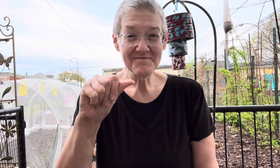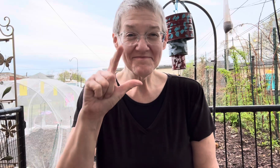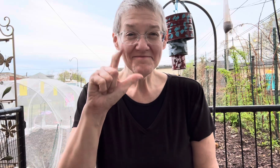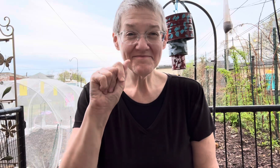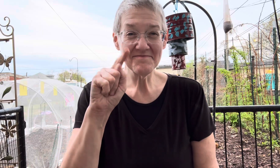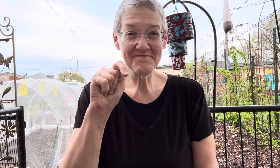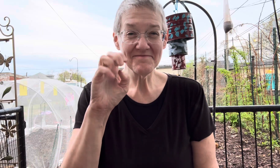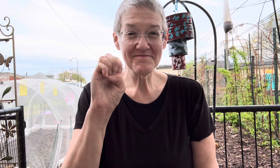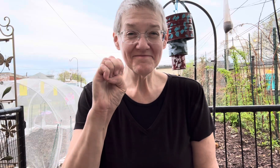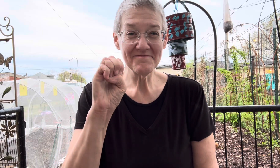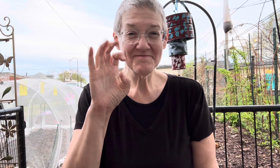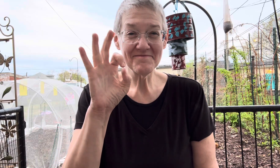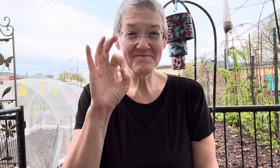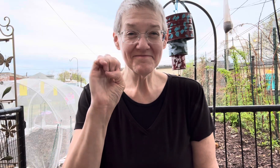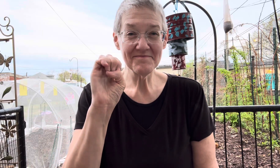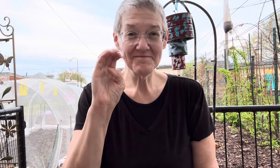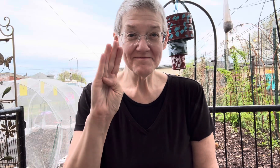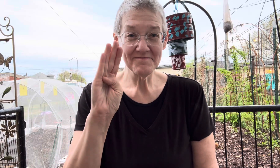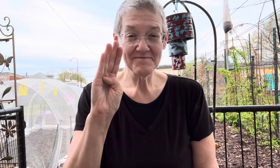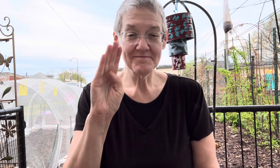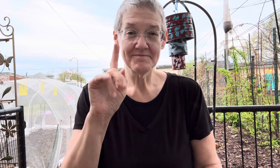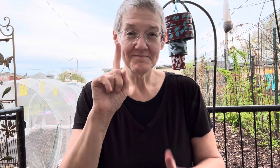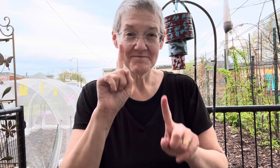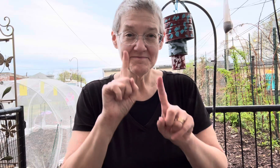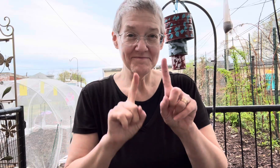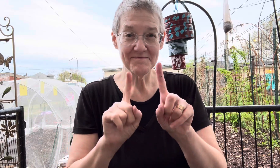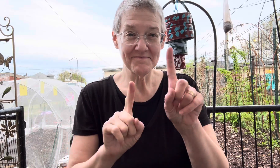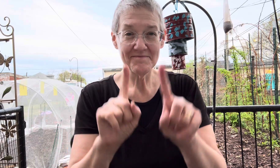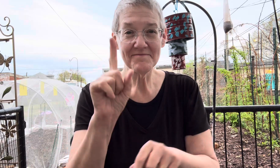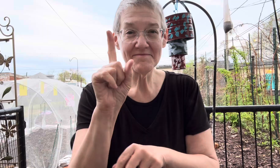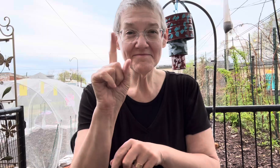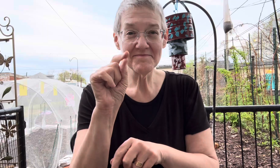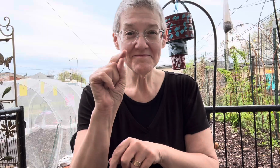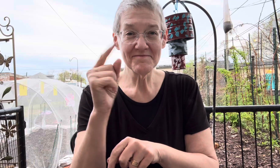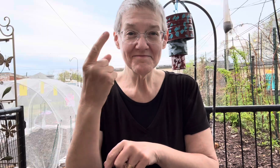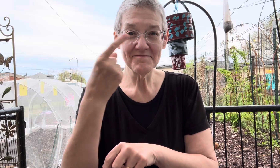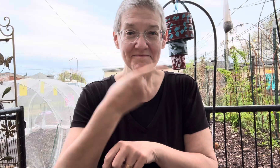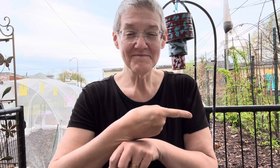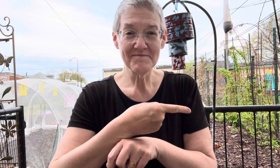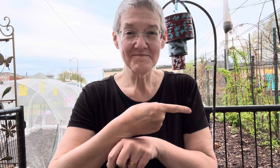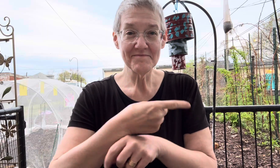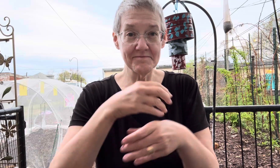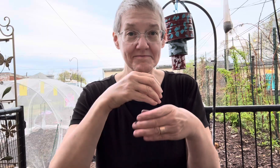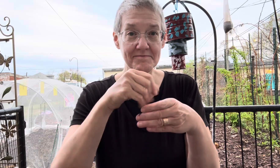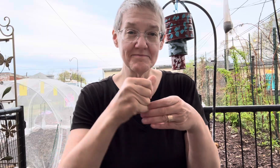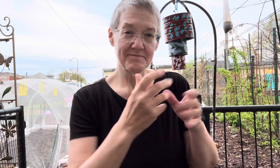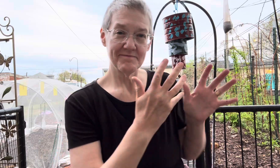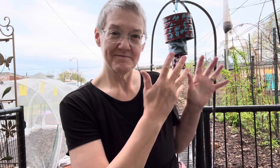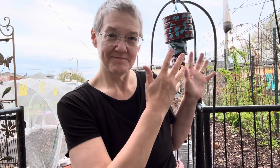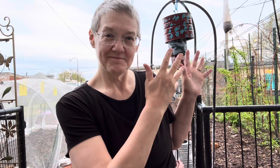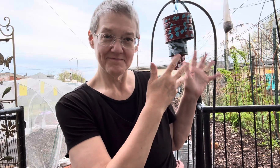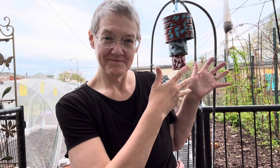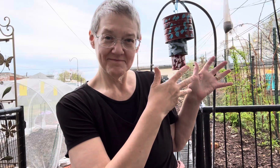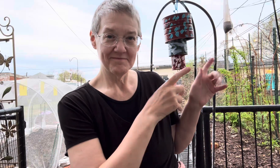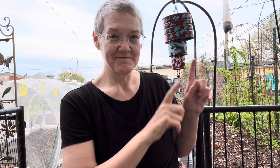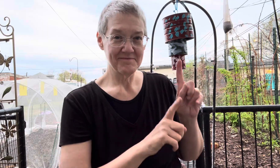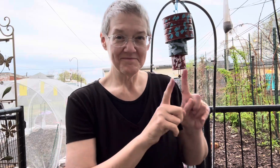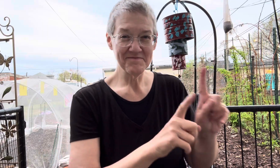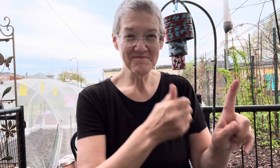I sowed the pansies late February and they germinated in 20 days. I just left them